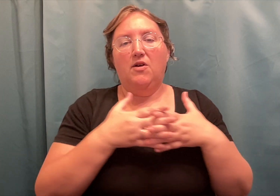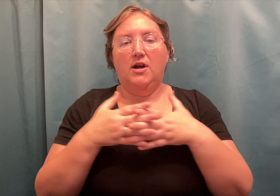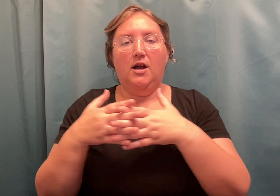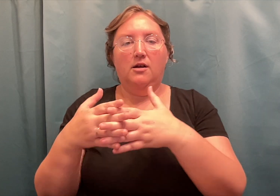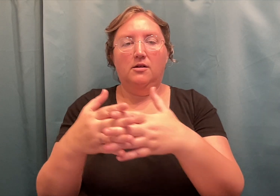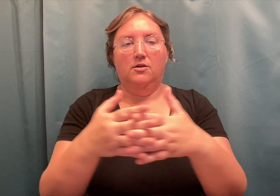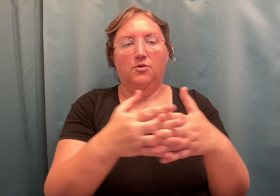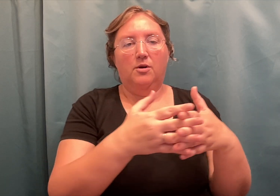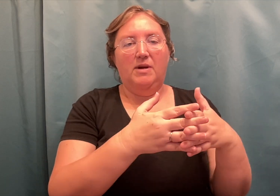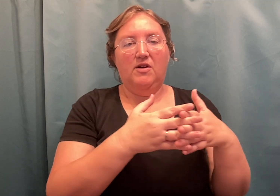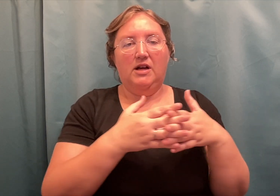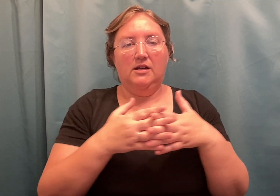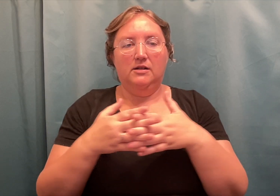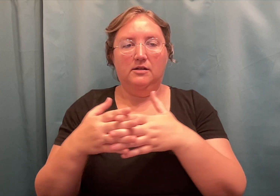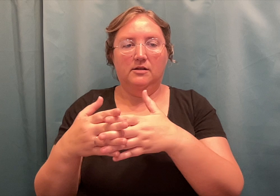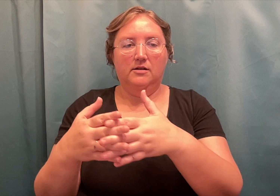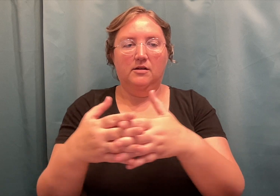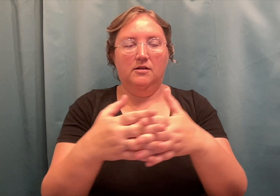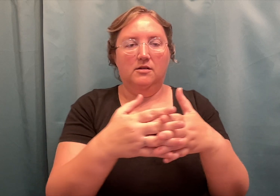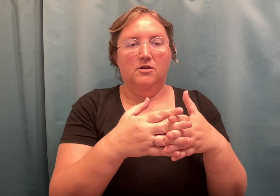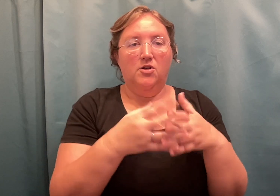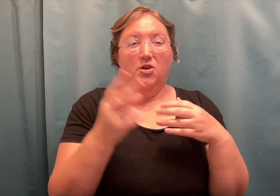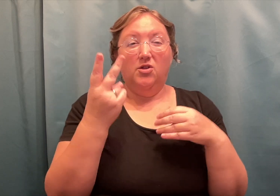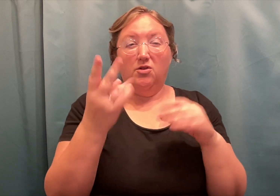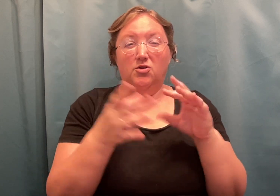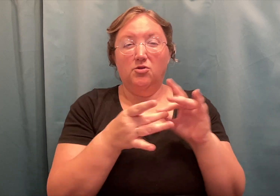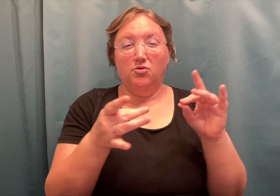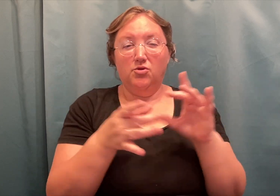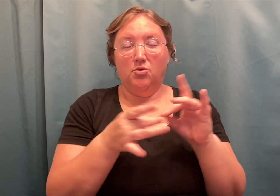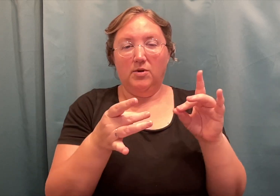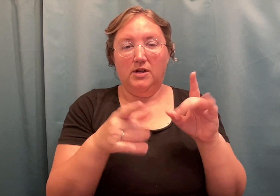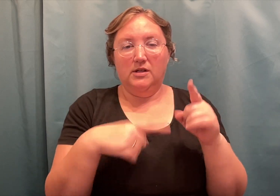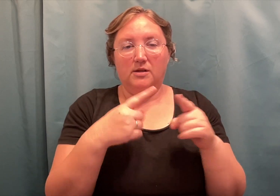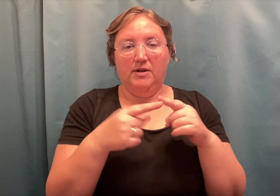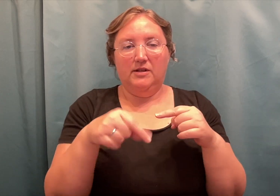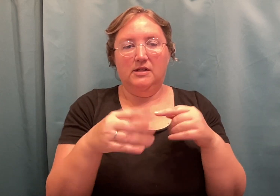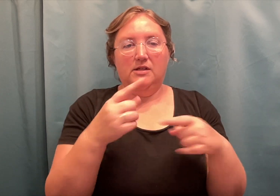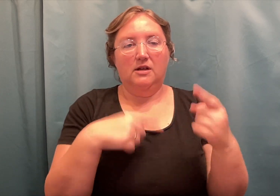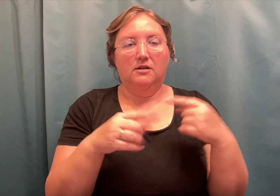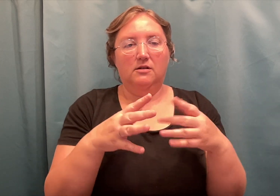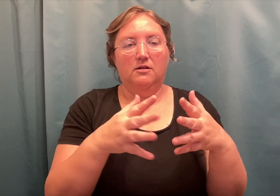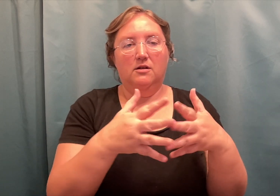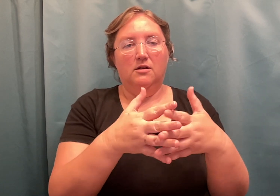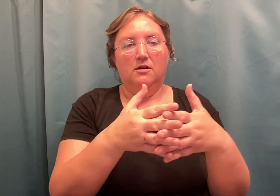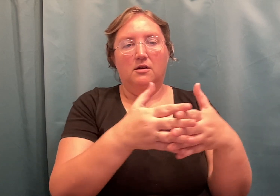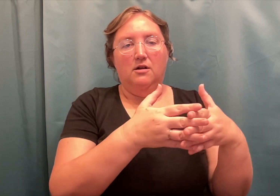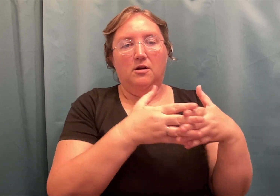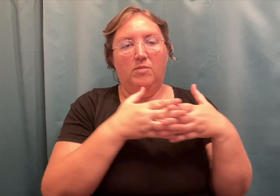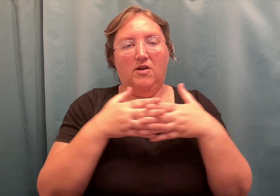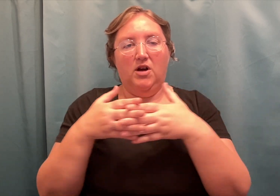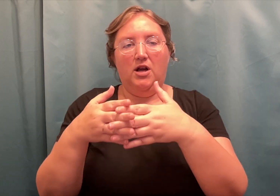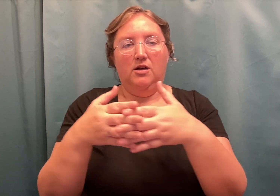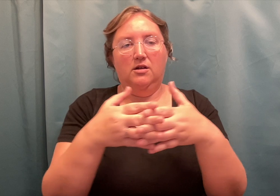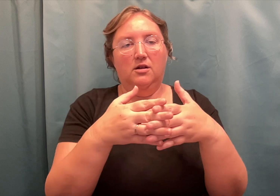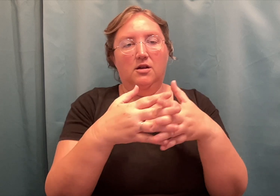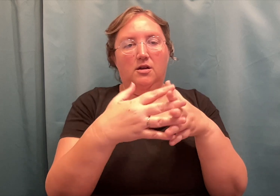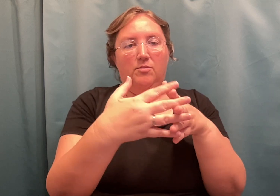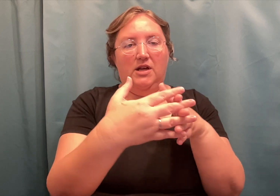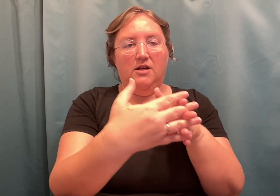America or American. There are 2 stories about this sign. America, because of